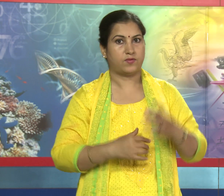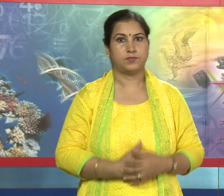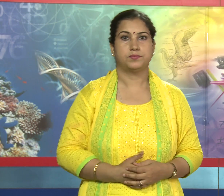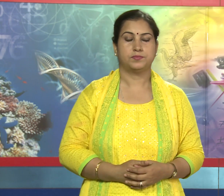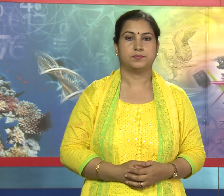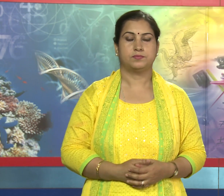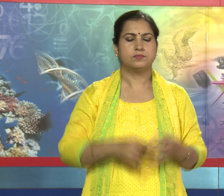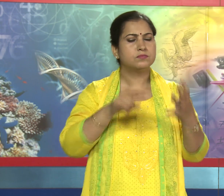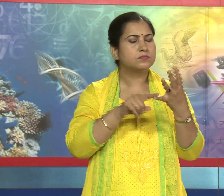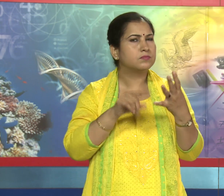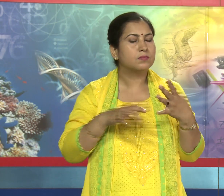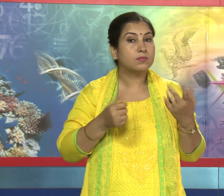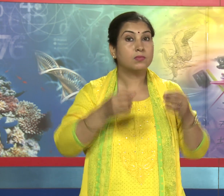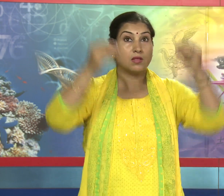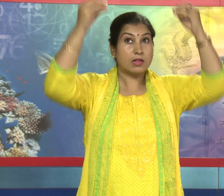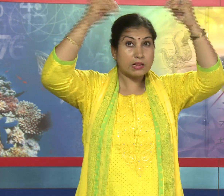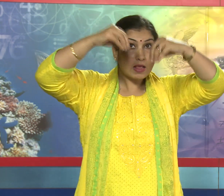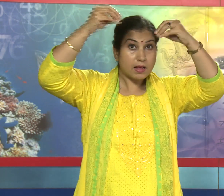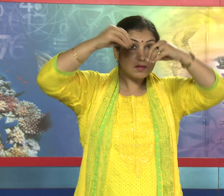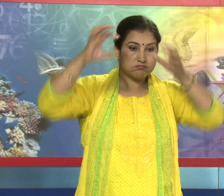Which depends on the rain.